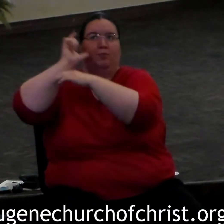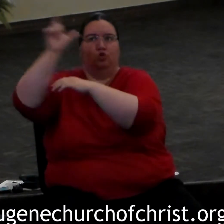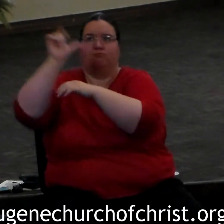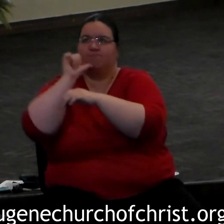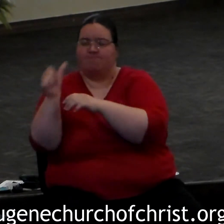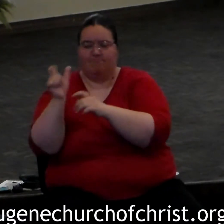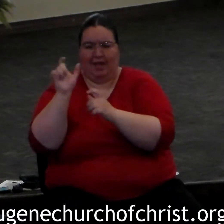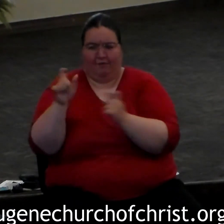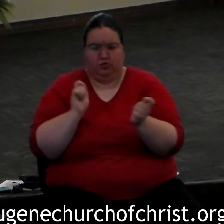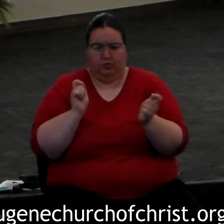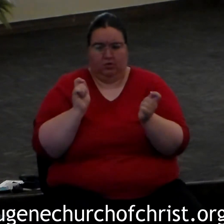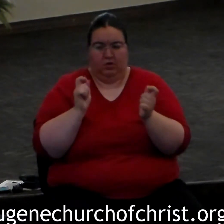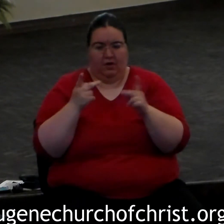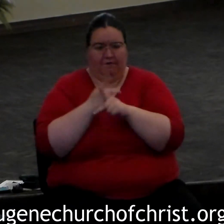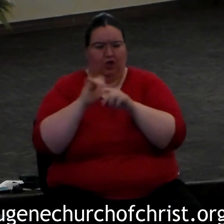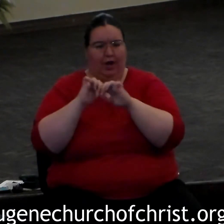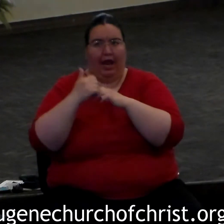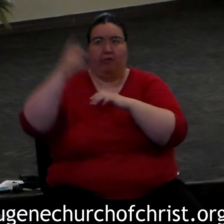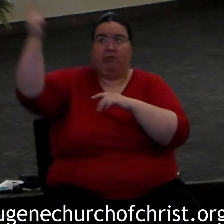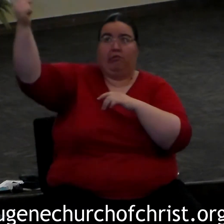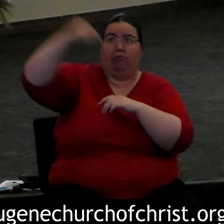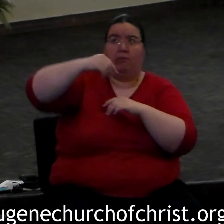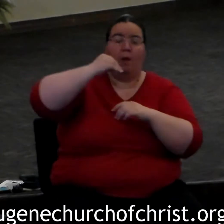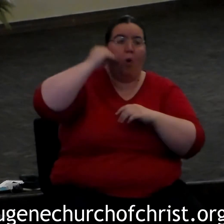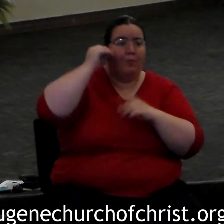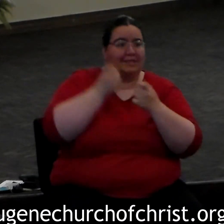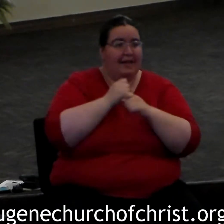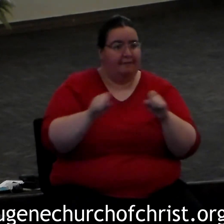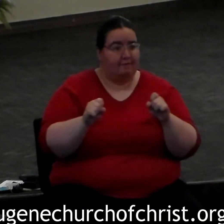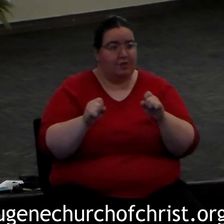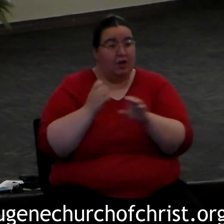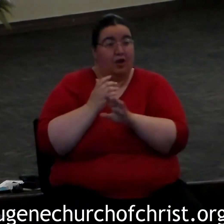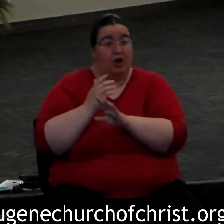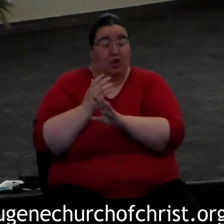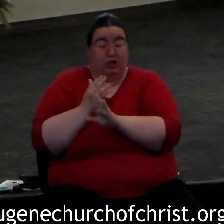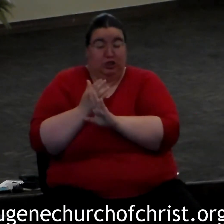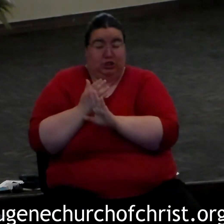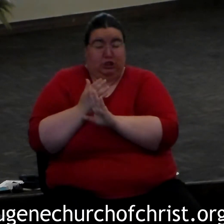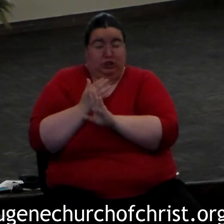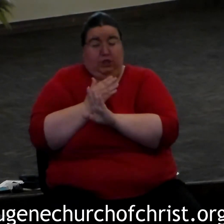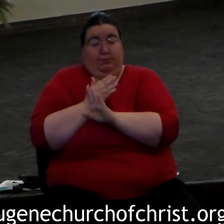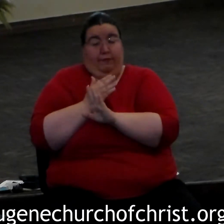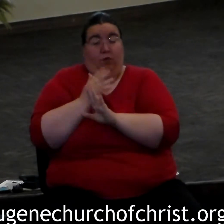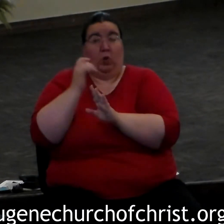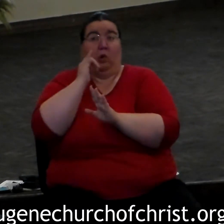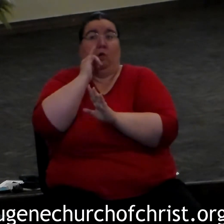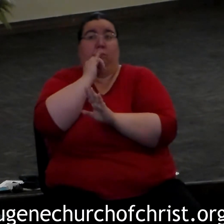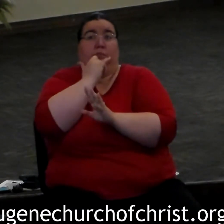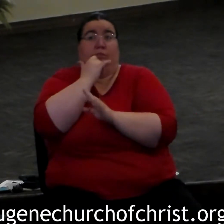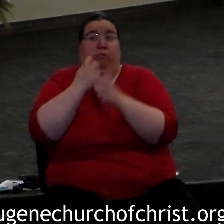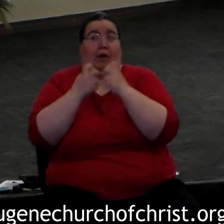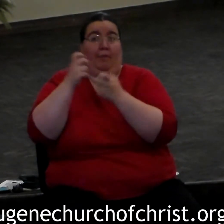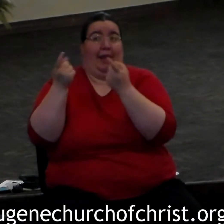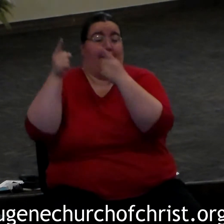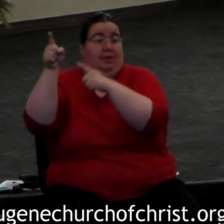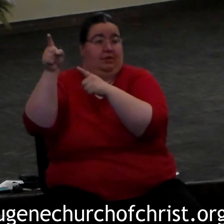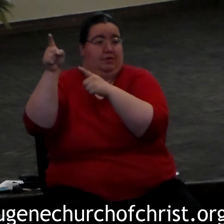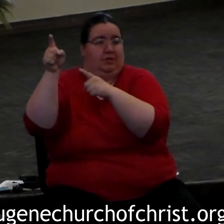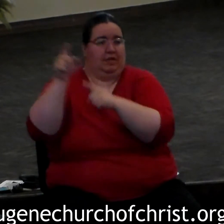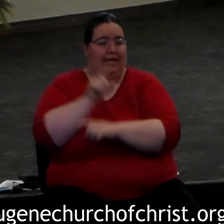TV broadcast. And understand, and those who were around during all that time, you know TV was not what it is today. There were not 200